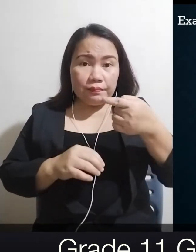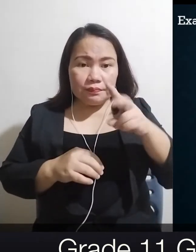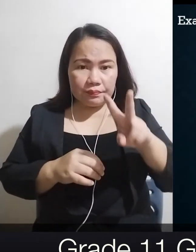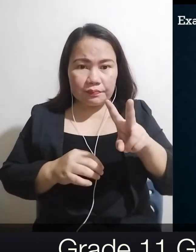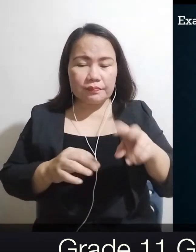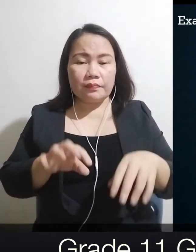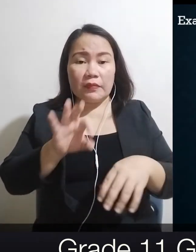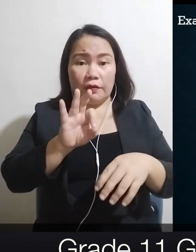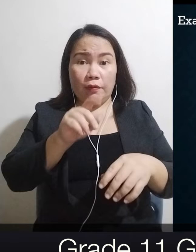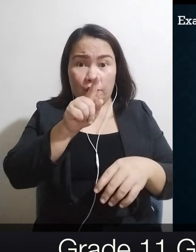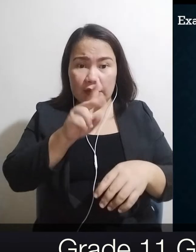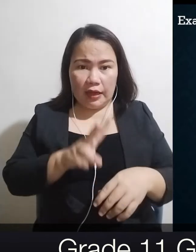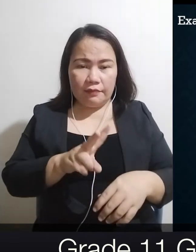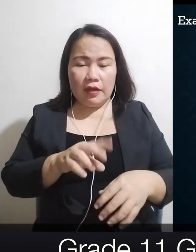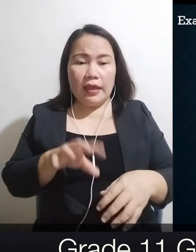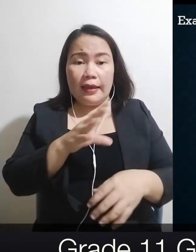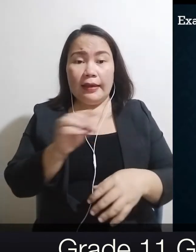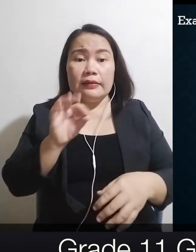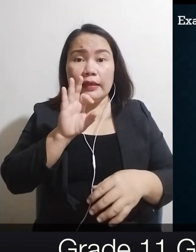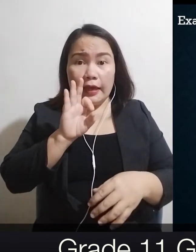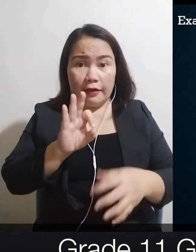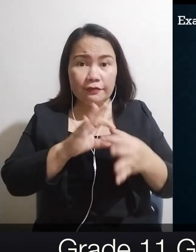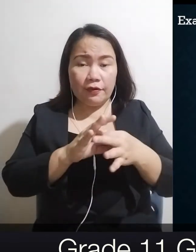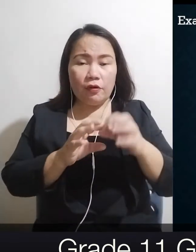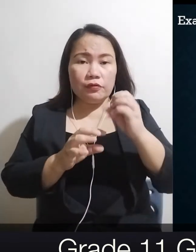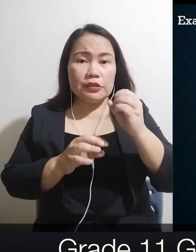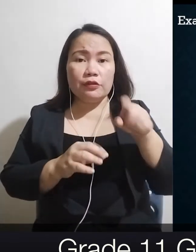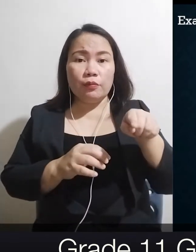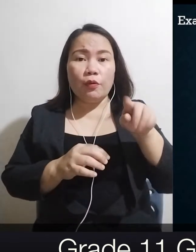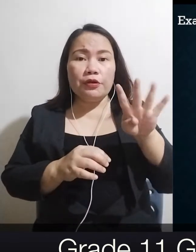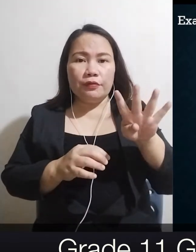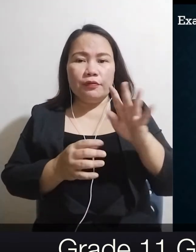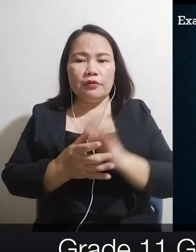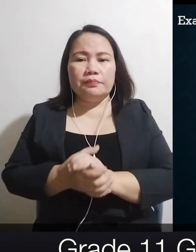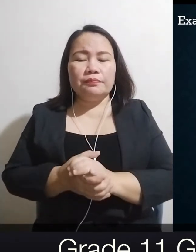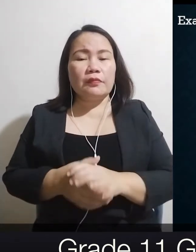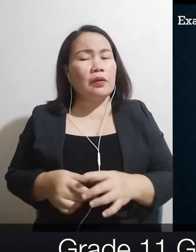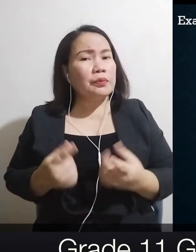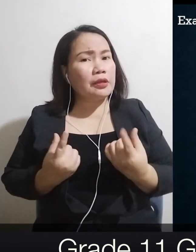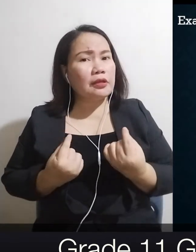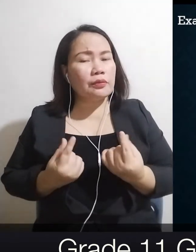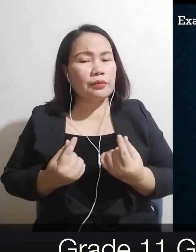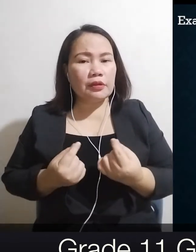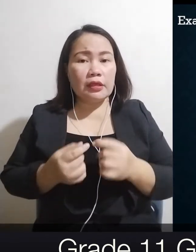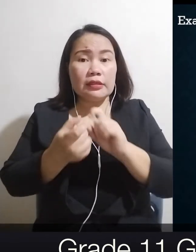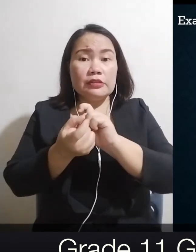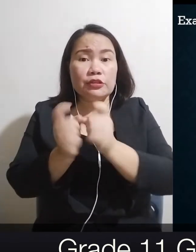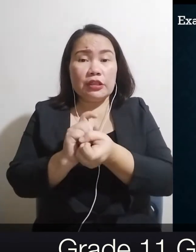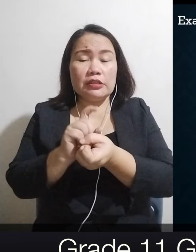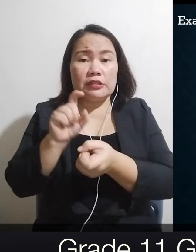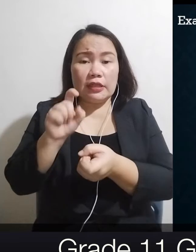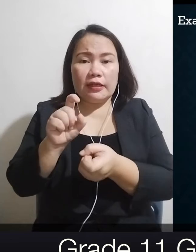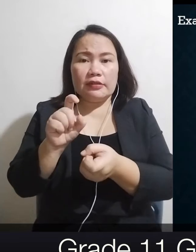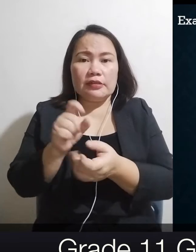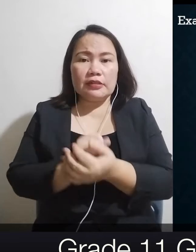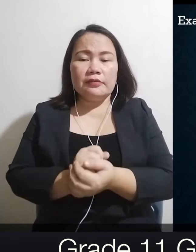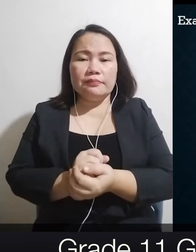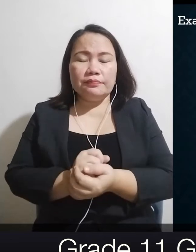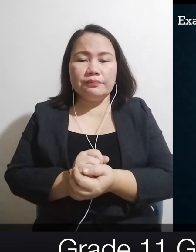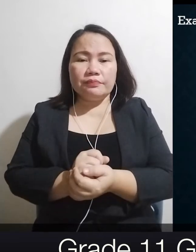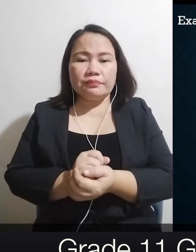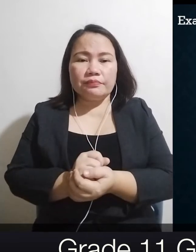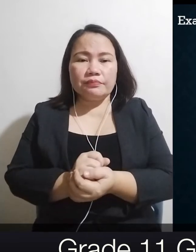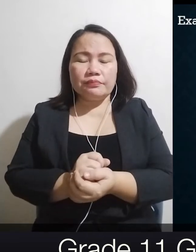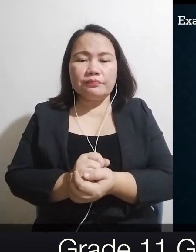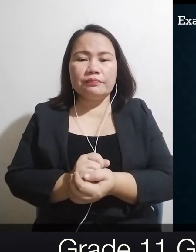and f of 0.4. So, ang gagawin lang natin, papalitan natin yung x natin ng mga given values na to, ng